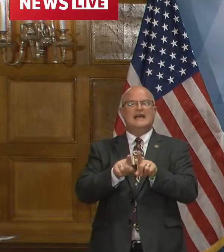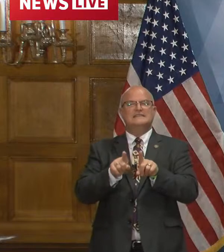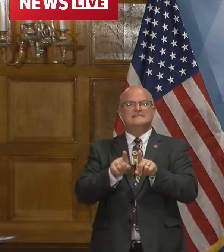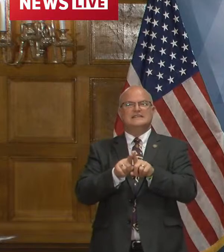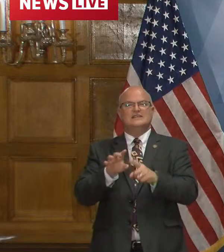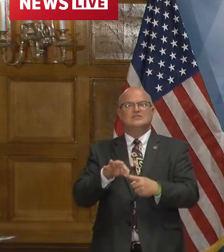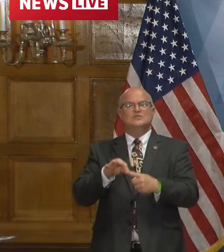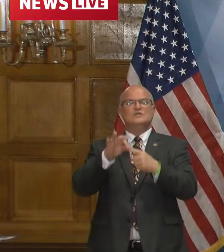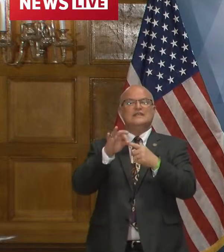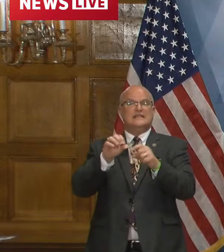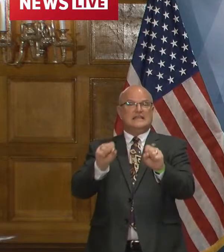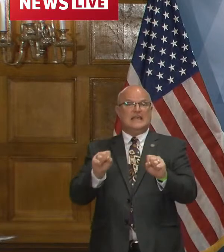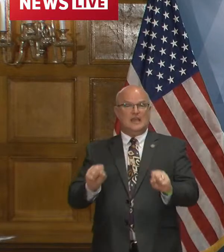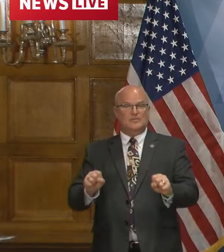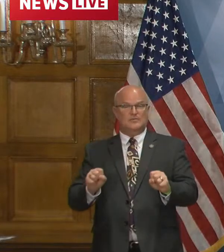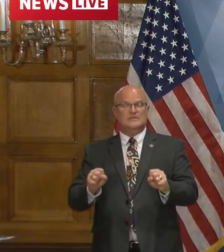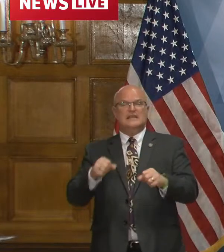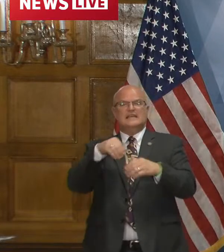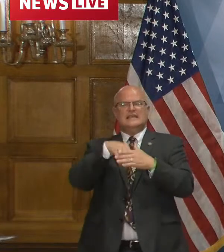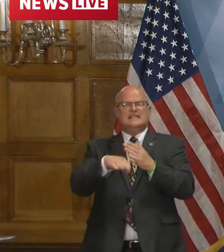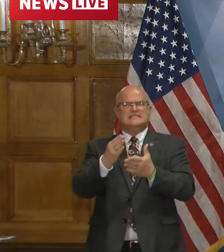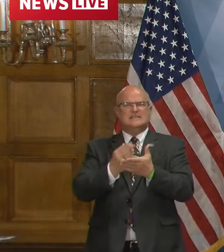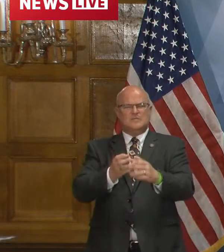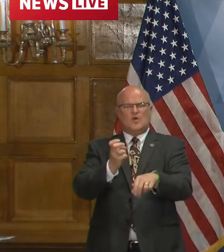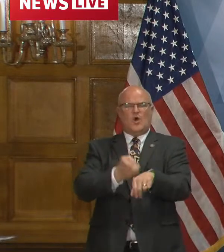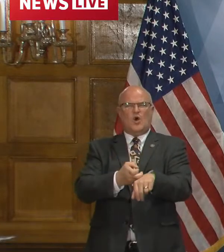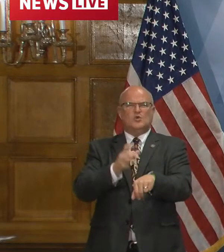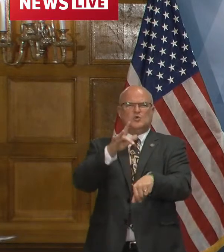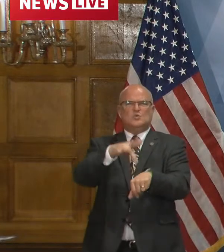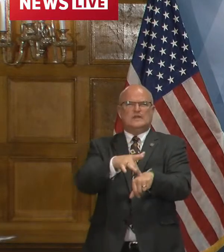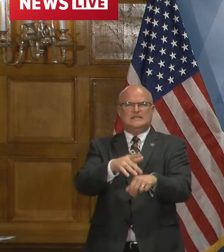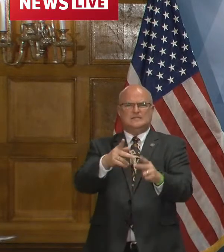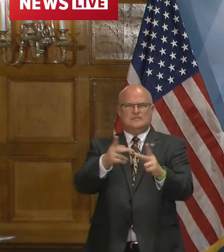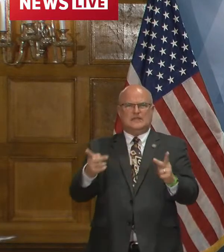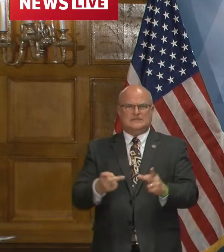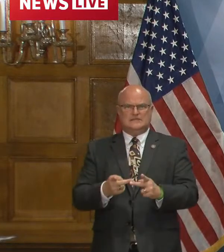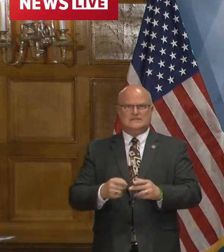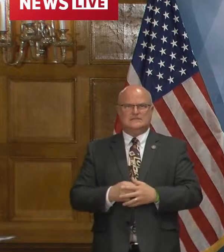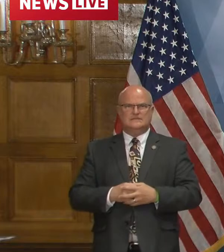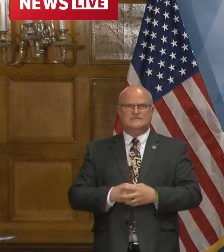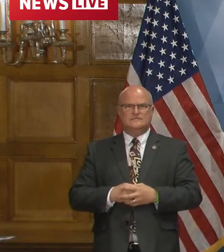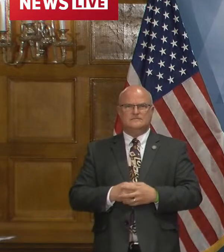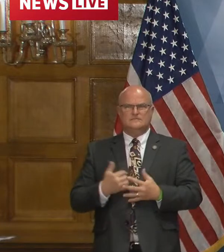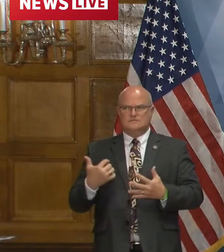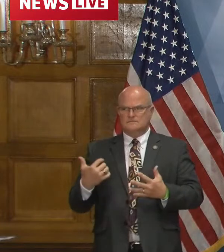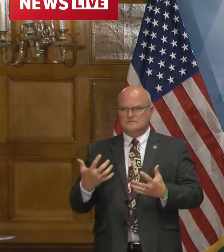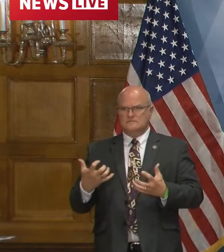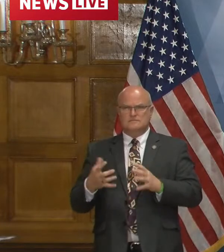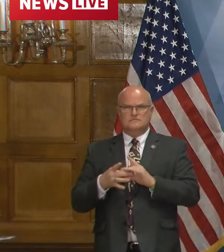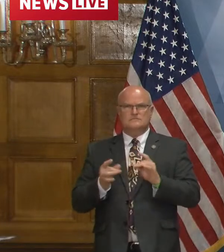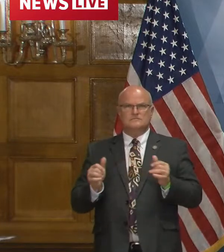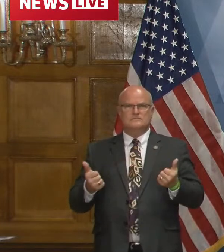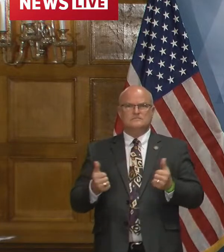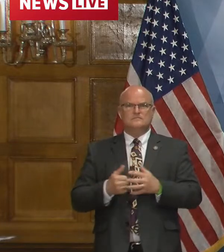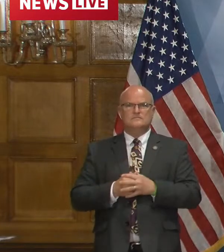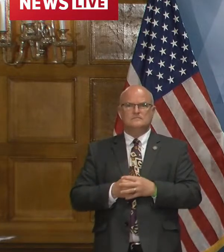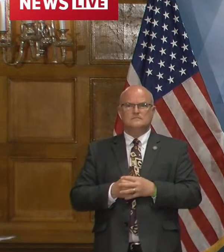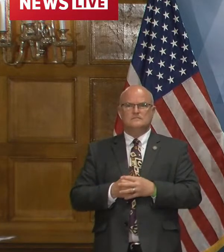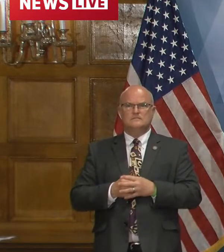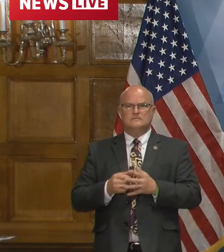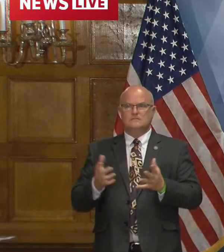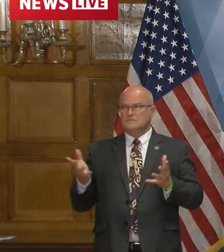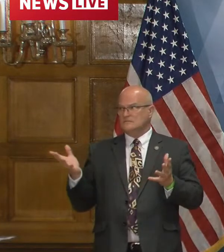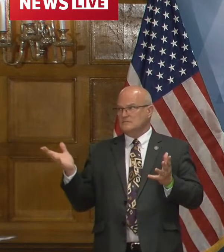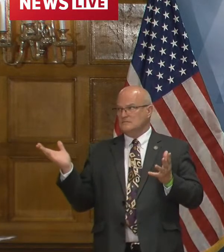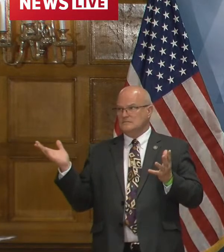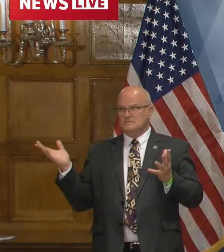as uniquely capable to get into some of the hard-to-reach populations. Good. Colonel, do